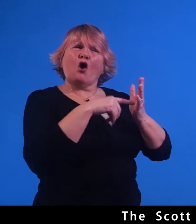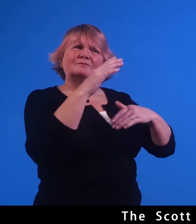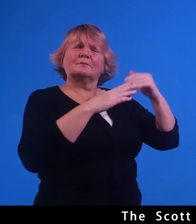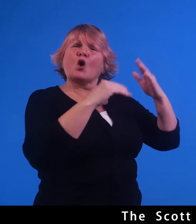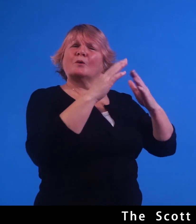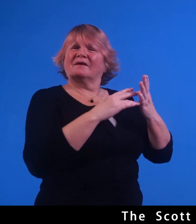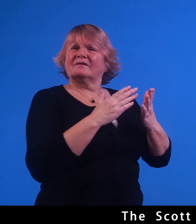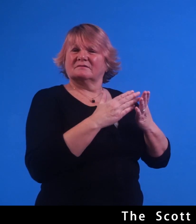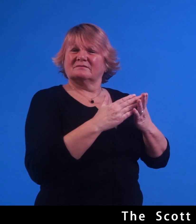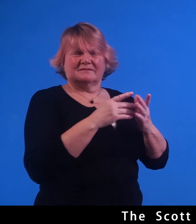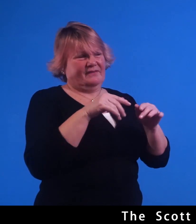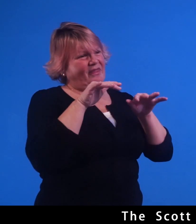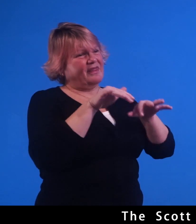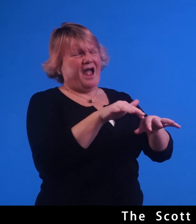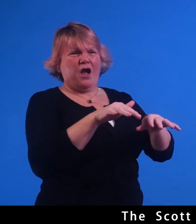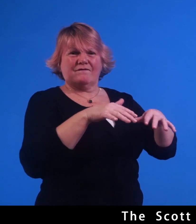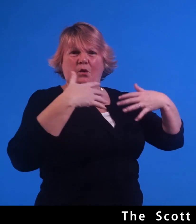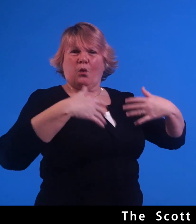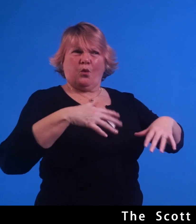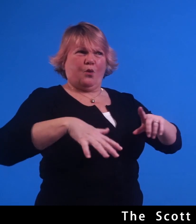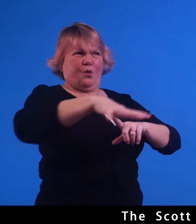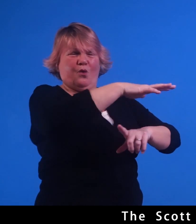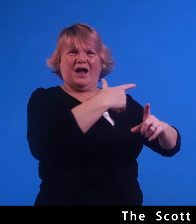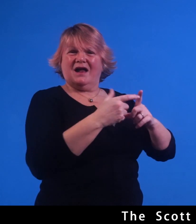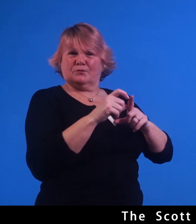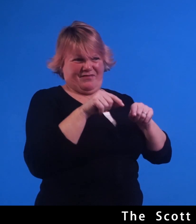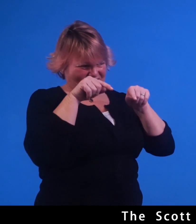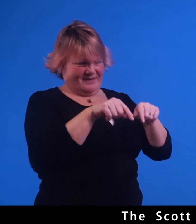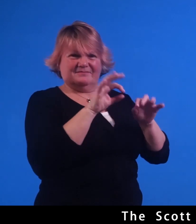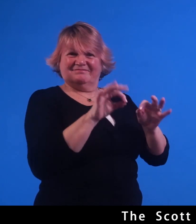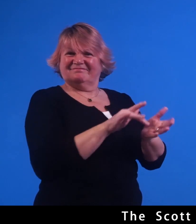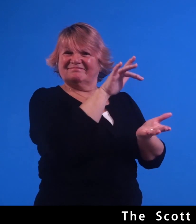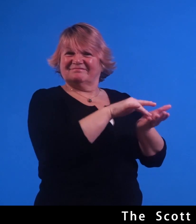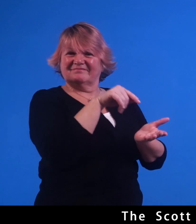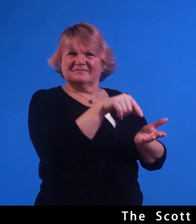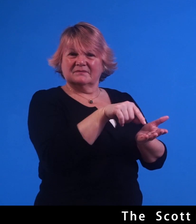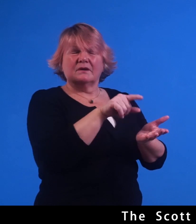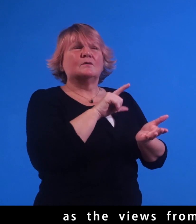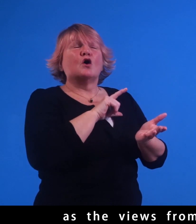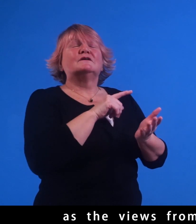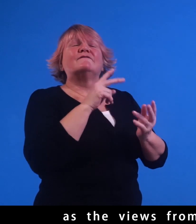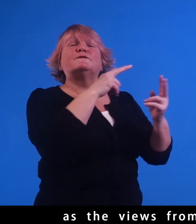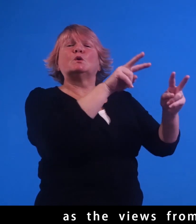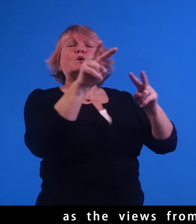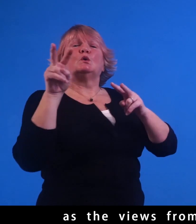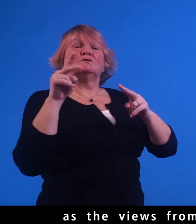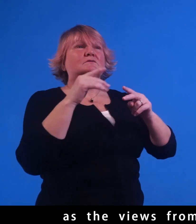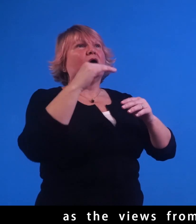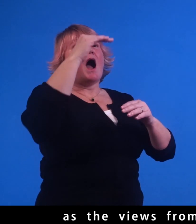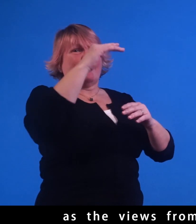The Scott Monument lies in a fascinating area of Edinburgh, as the views from up high really